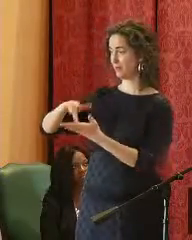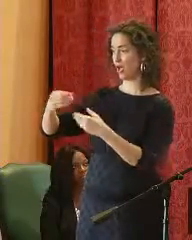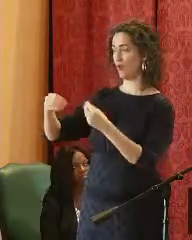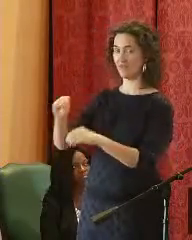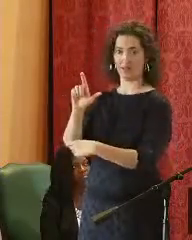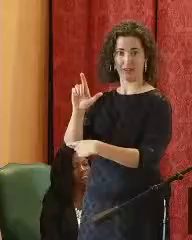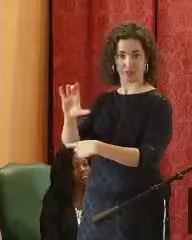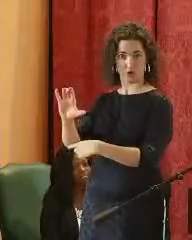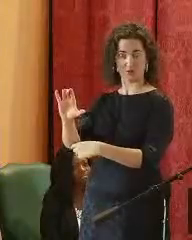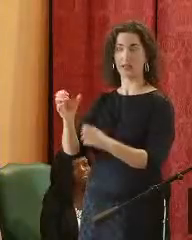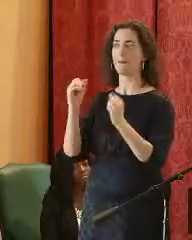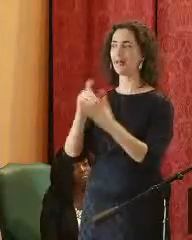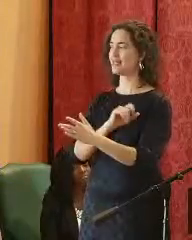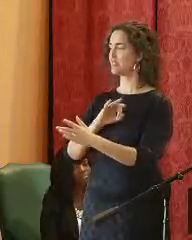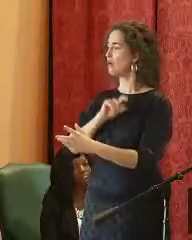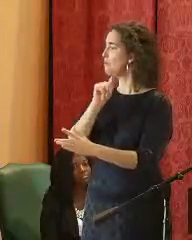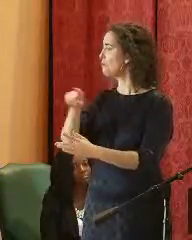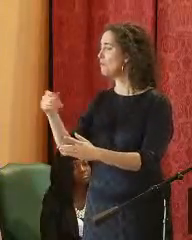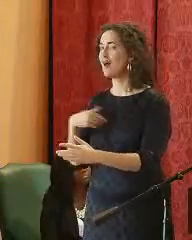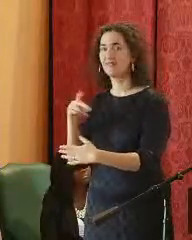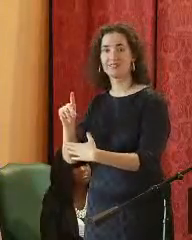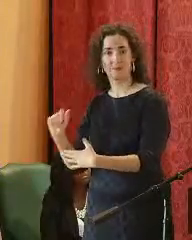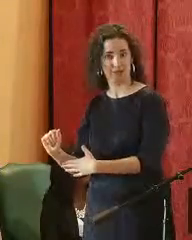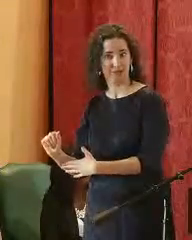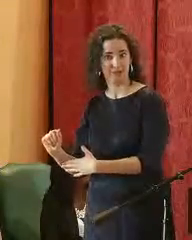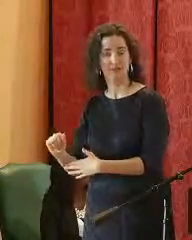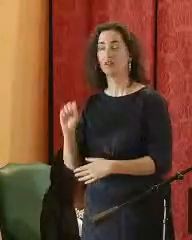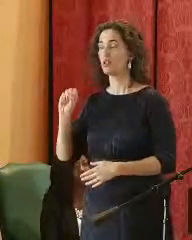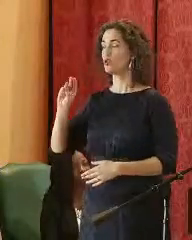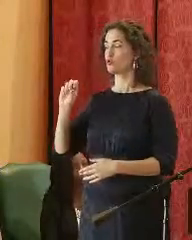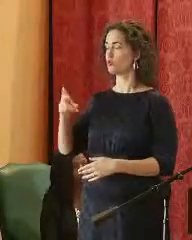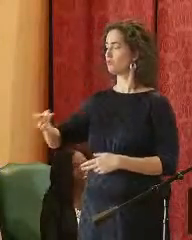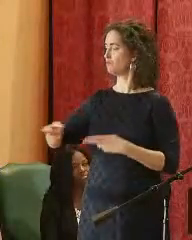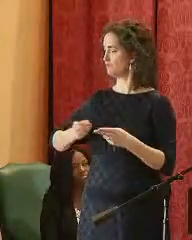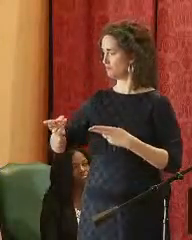many staff with disabilities that Susan employs and makes